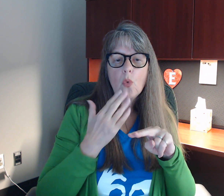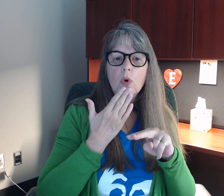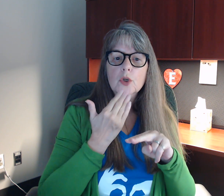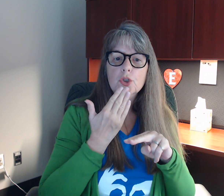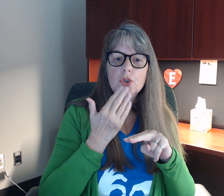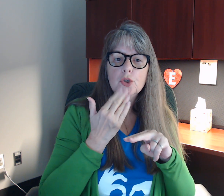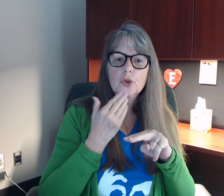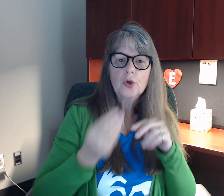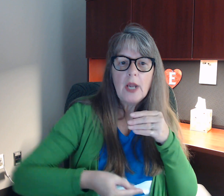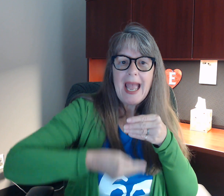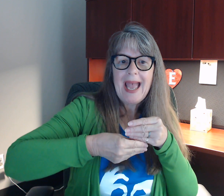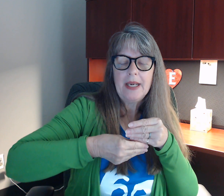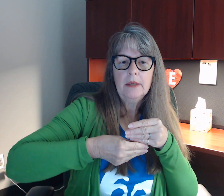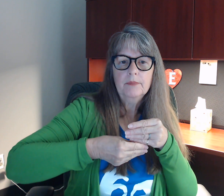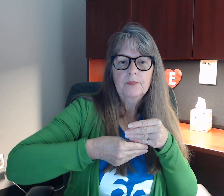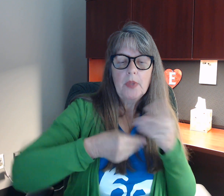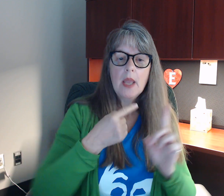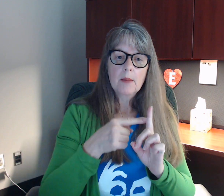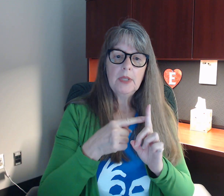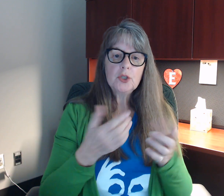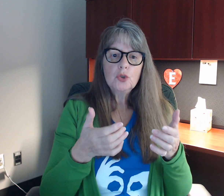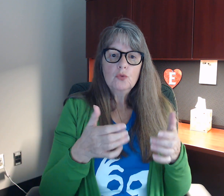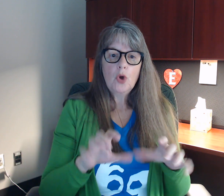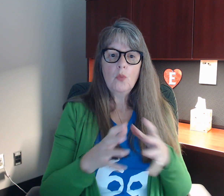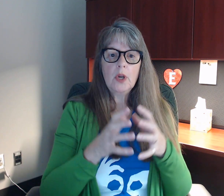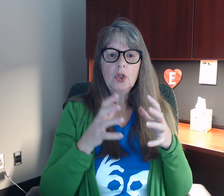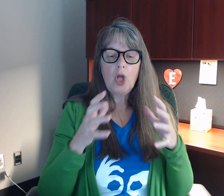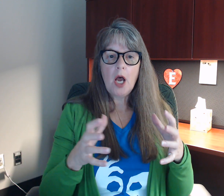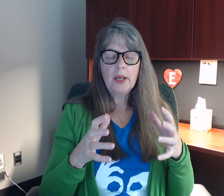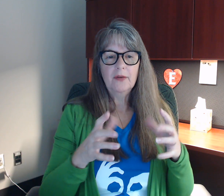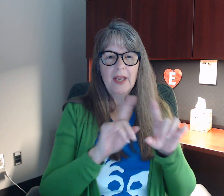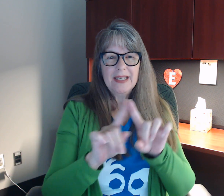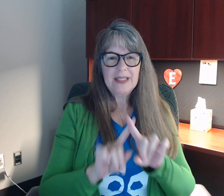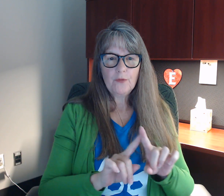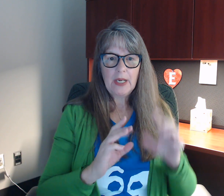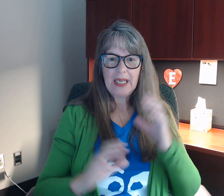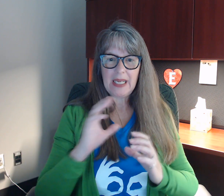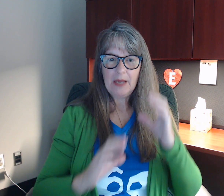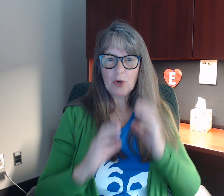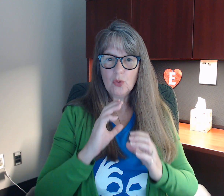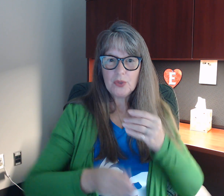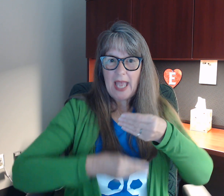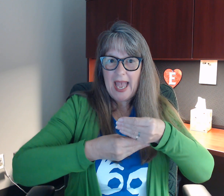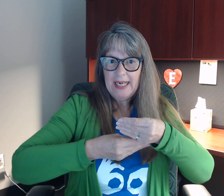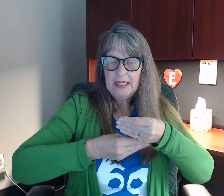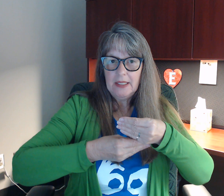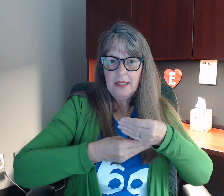or sugar added. Plus, you don't want a lot of different chemicals added